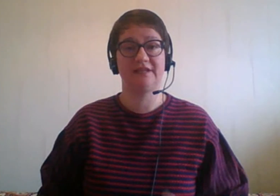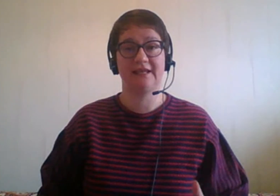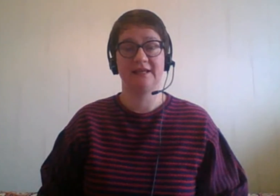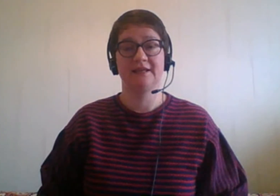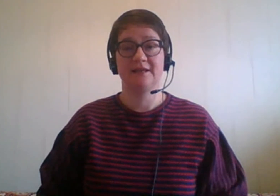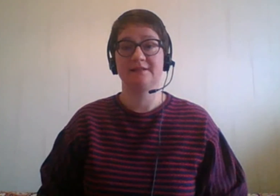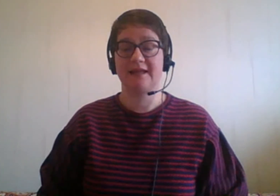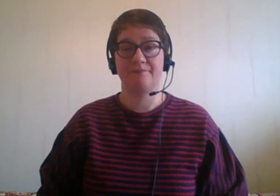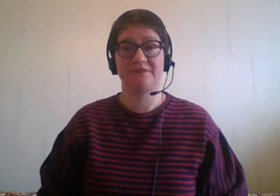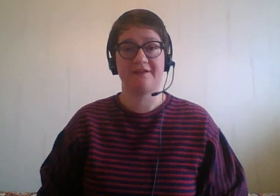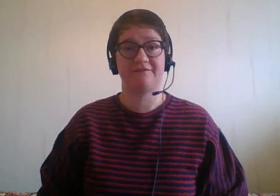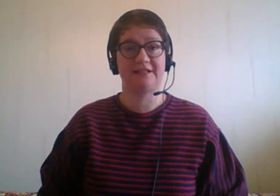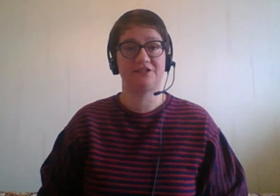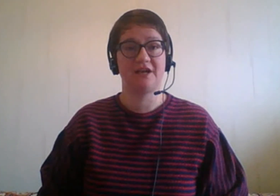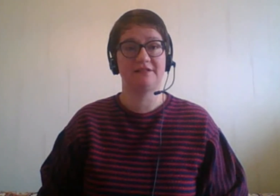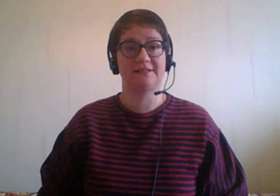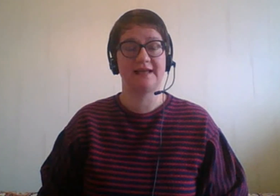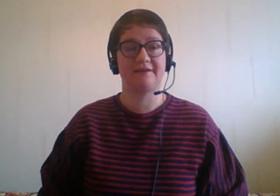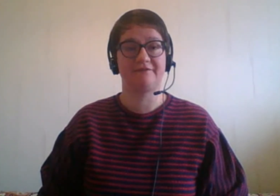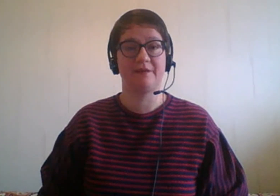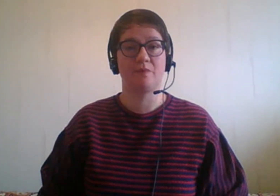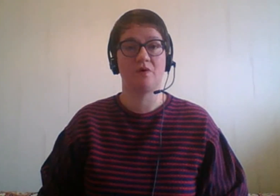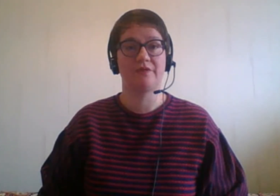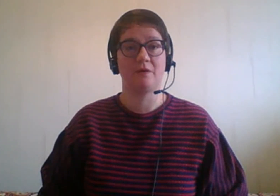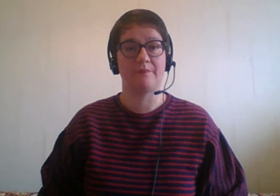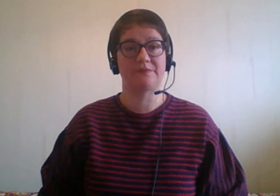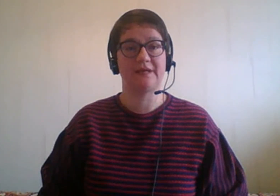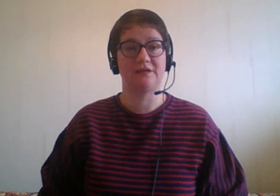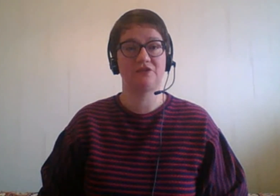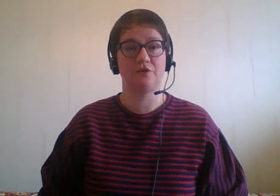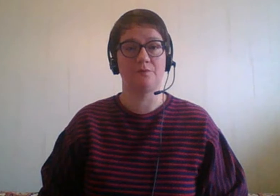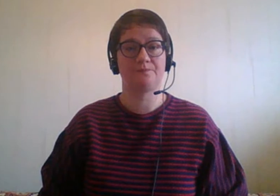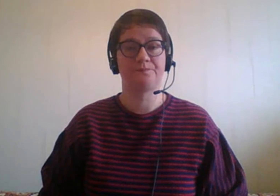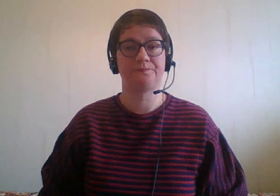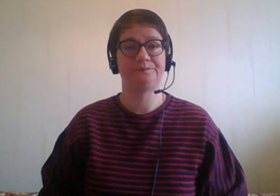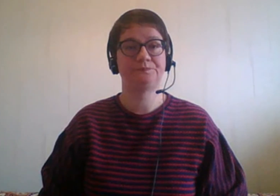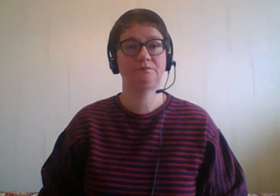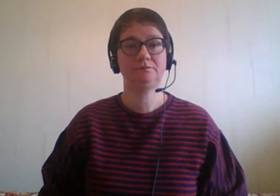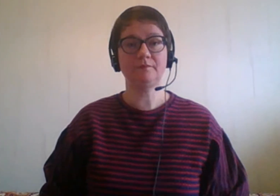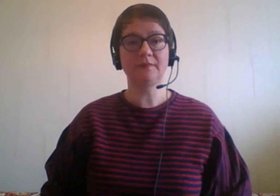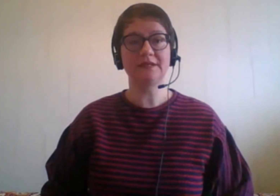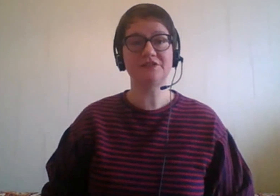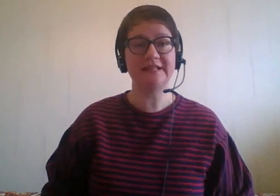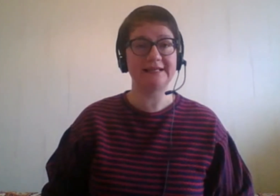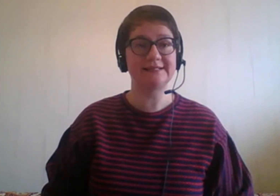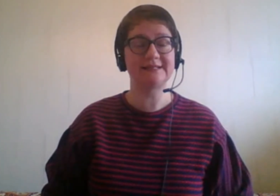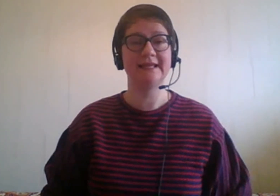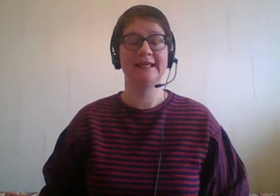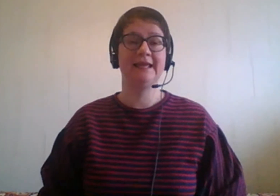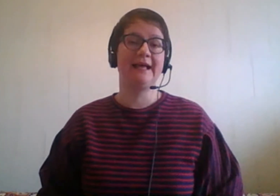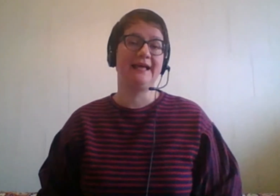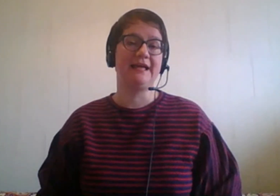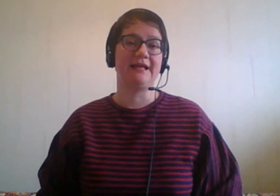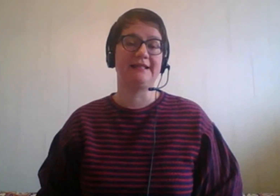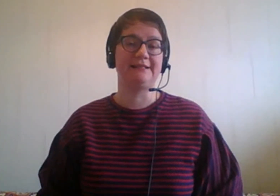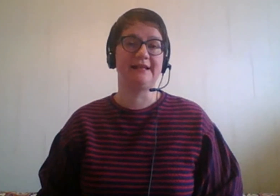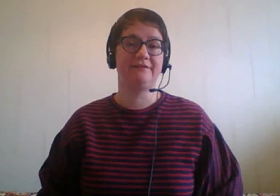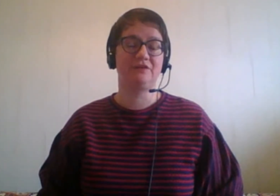the deaf-led charities have them on their website too. So next, let's have a look at